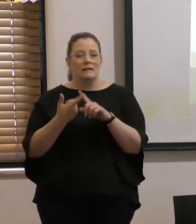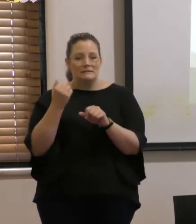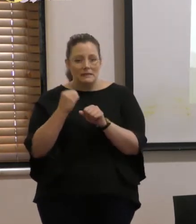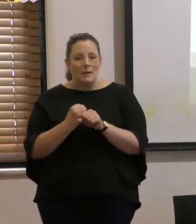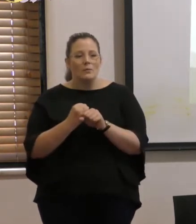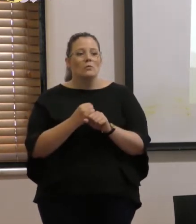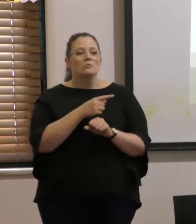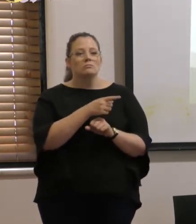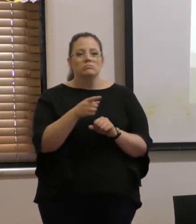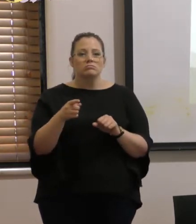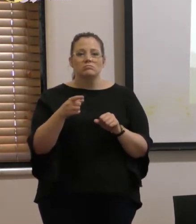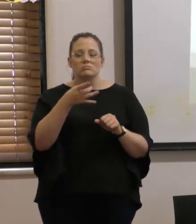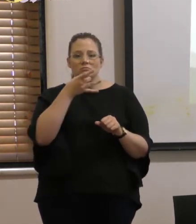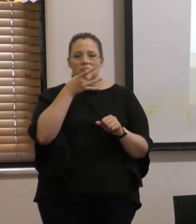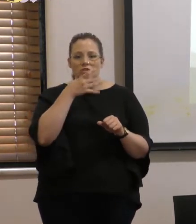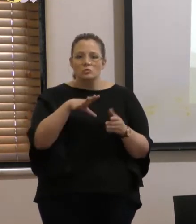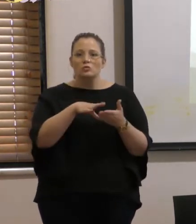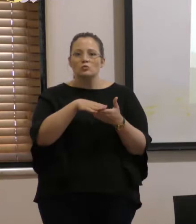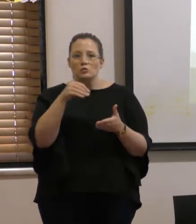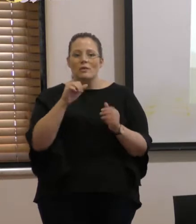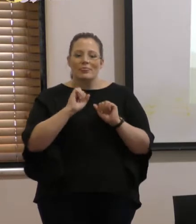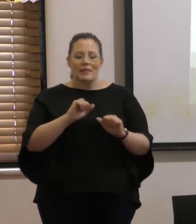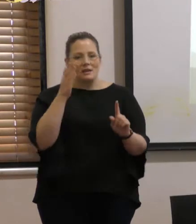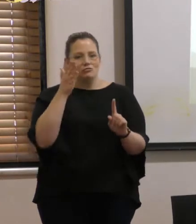experiences. Now, I'll read them out. I